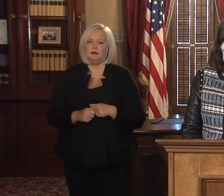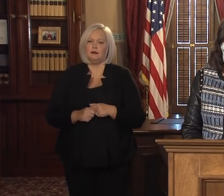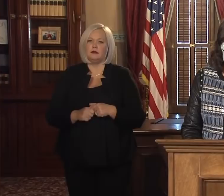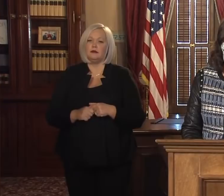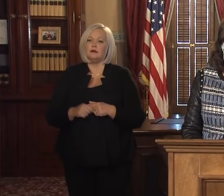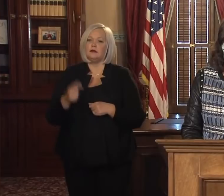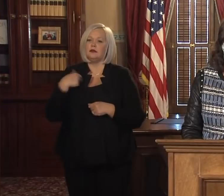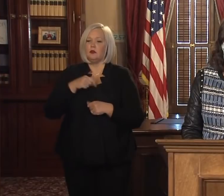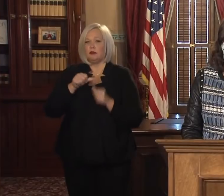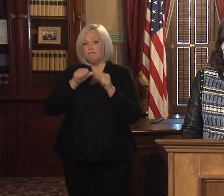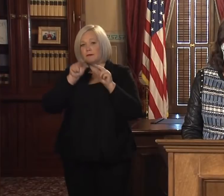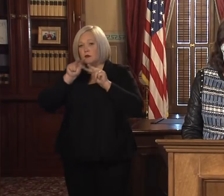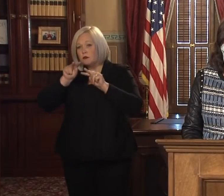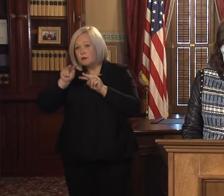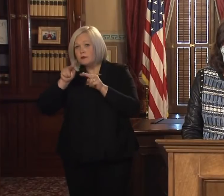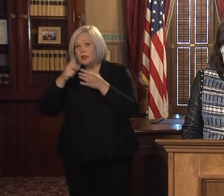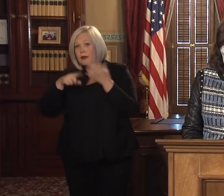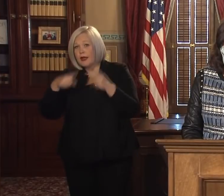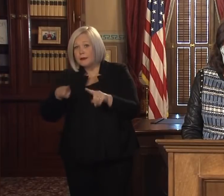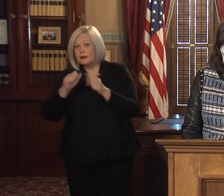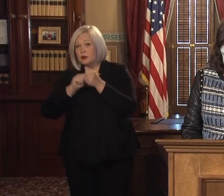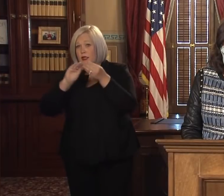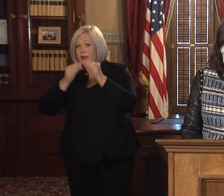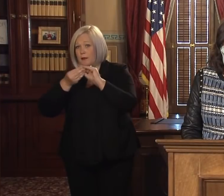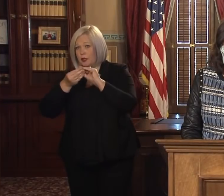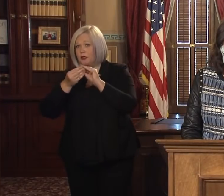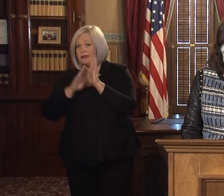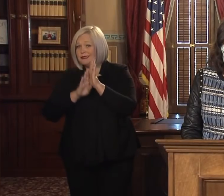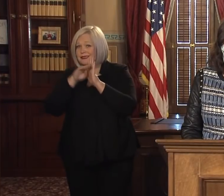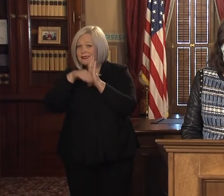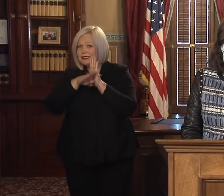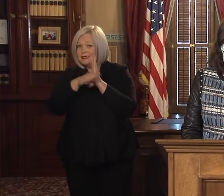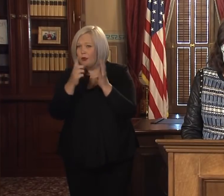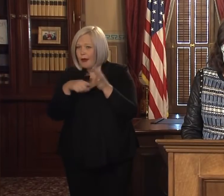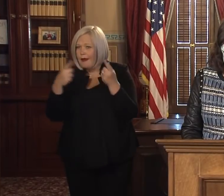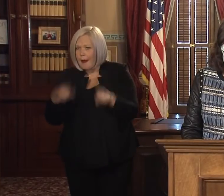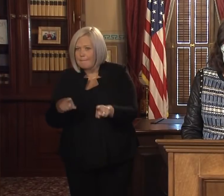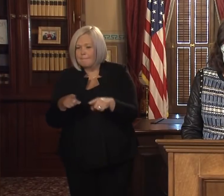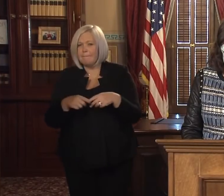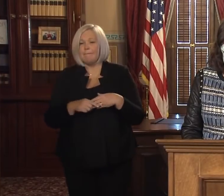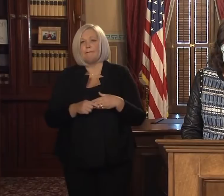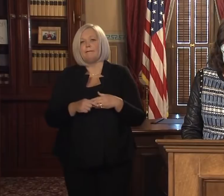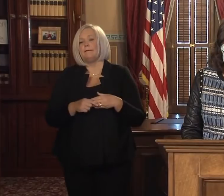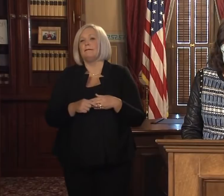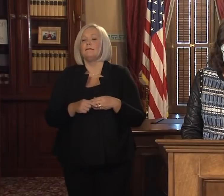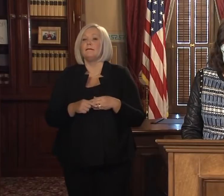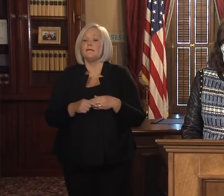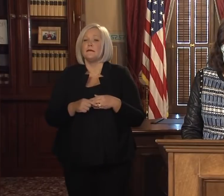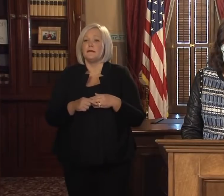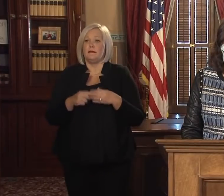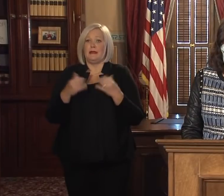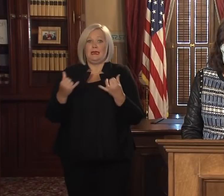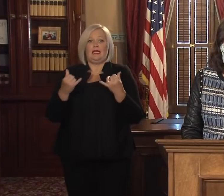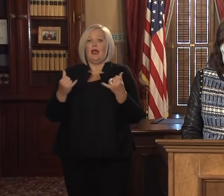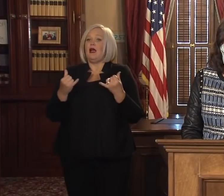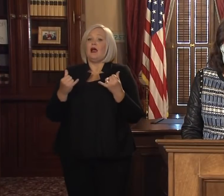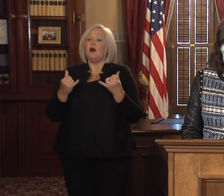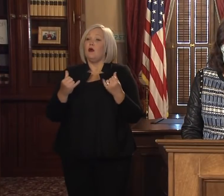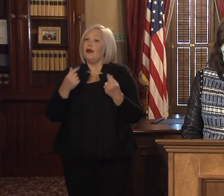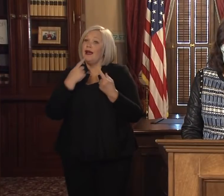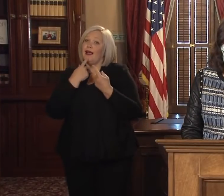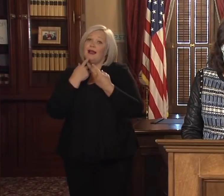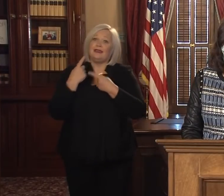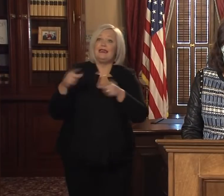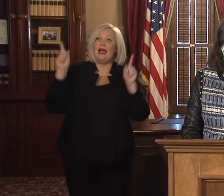to monitor and pay close attention to the numbers. I think that it's at this juncture we're not